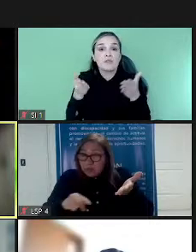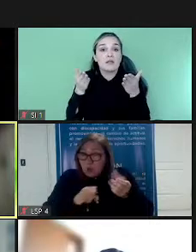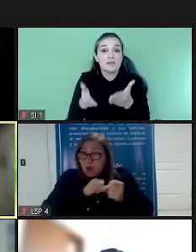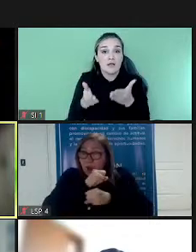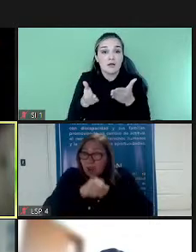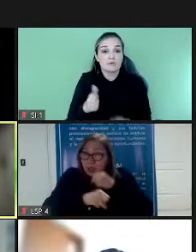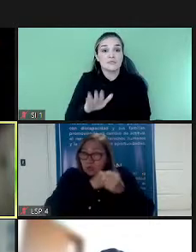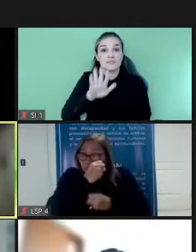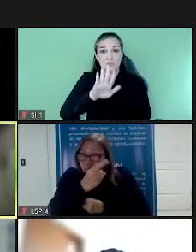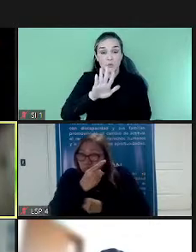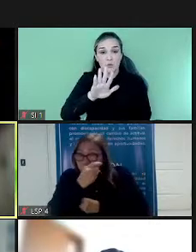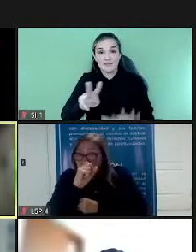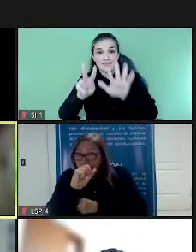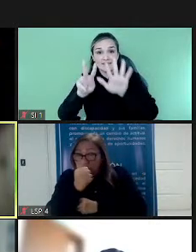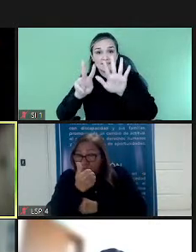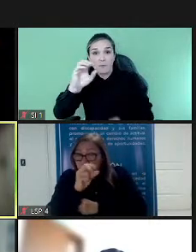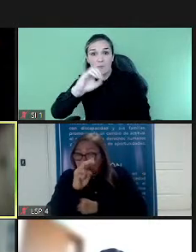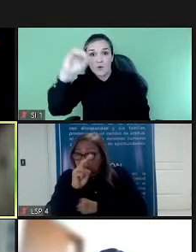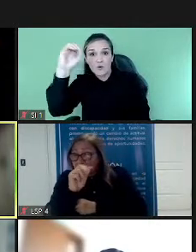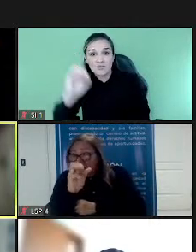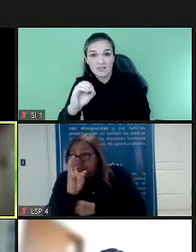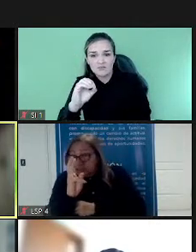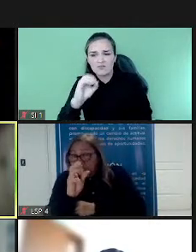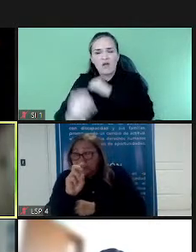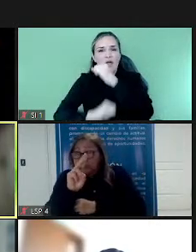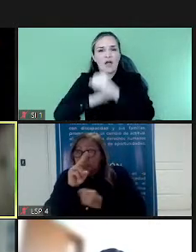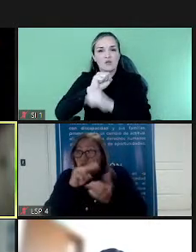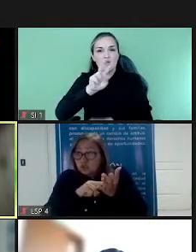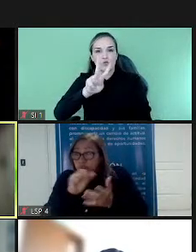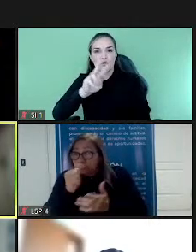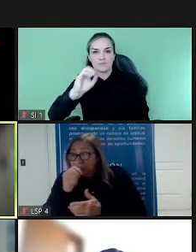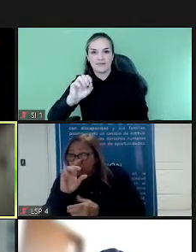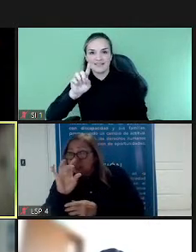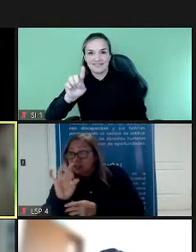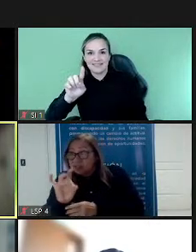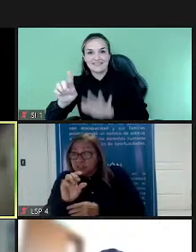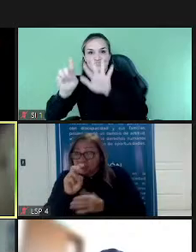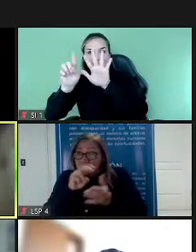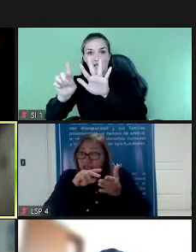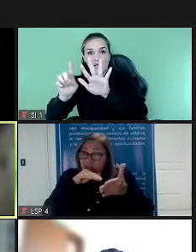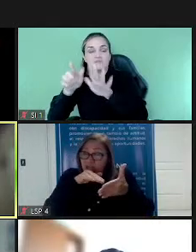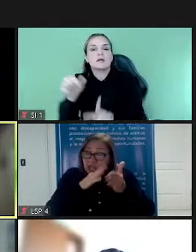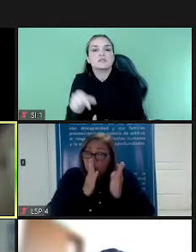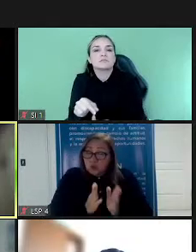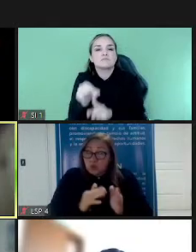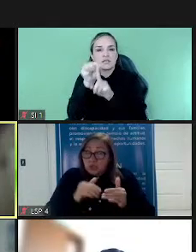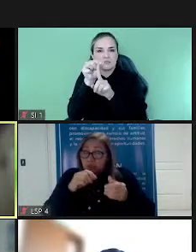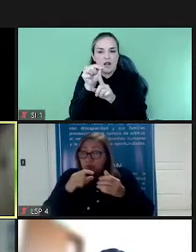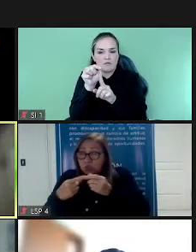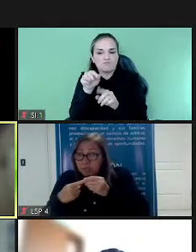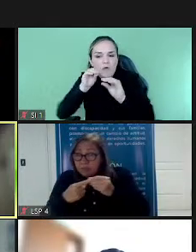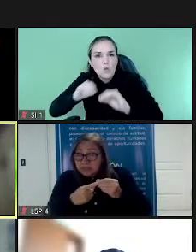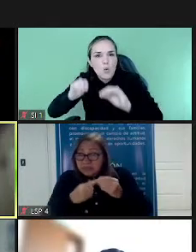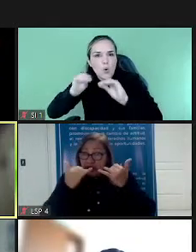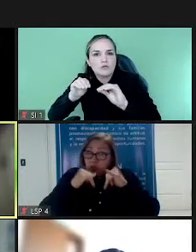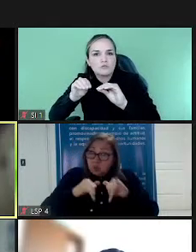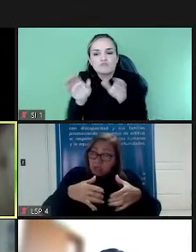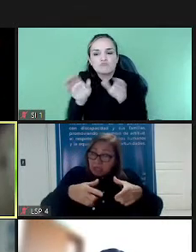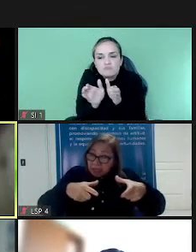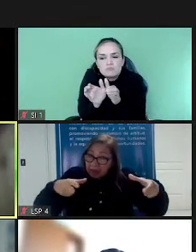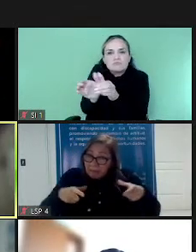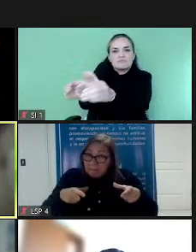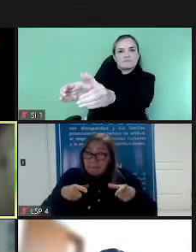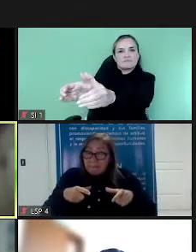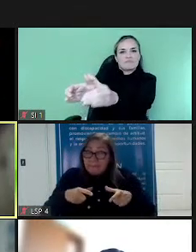so 57 of those of 2016 were in special education there was